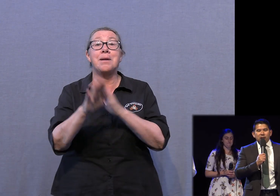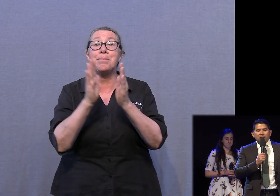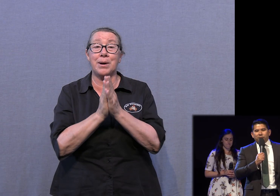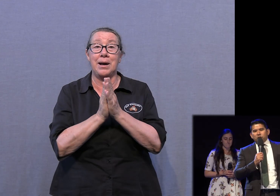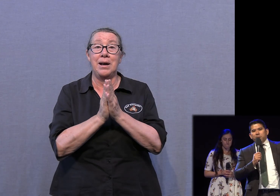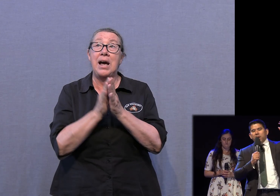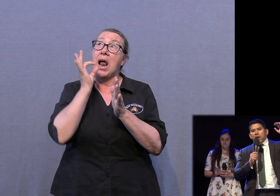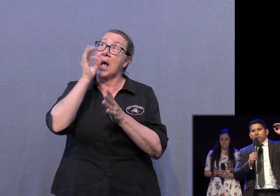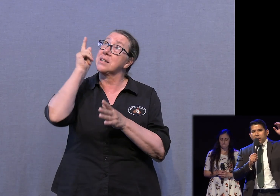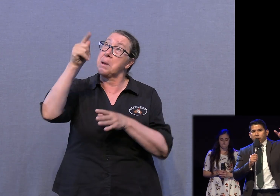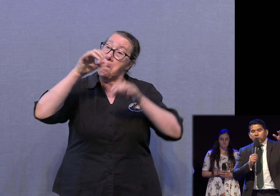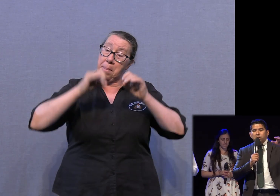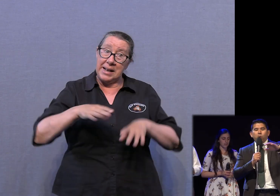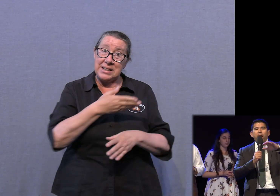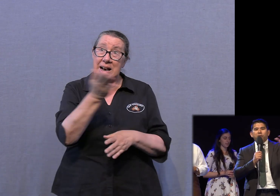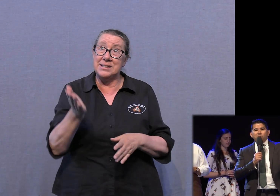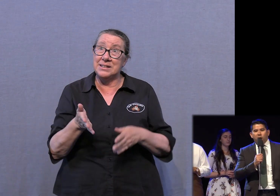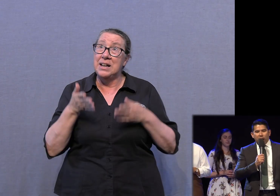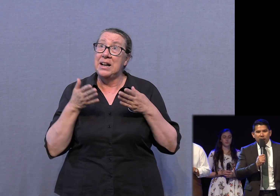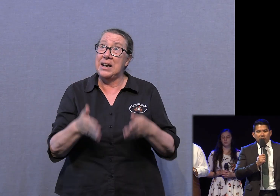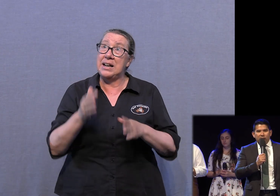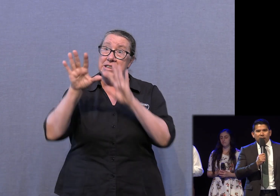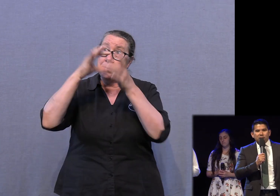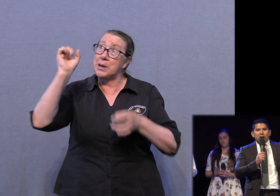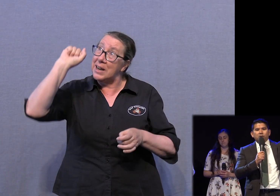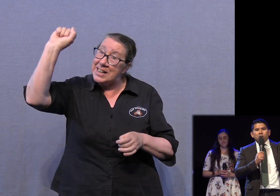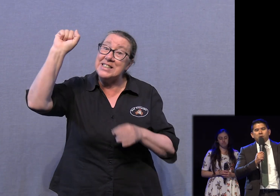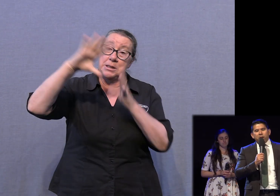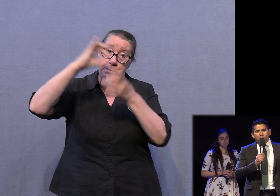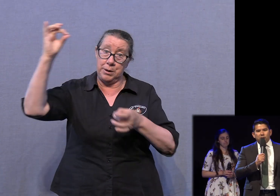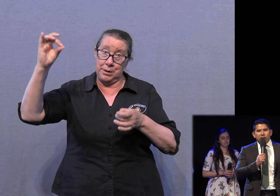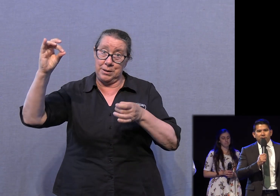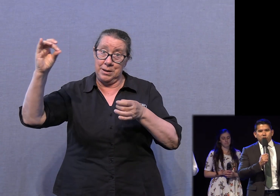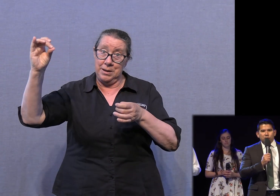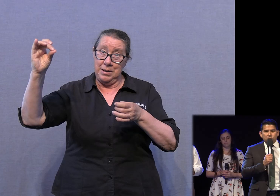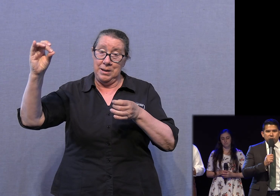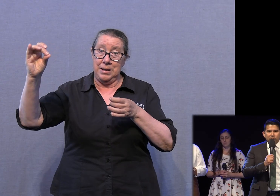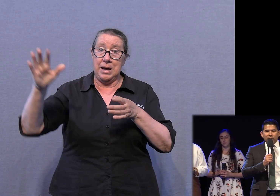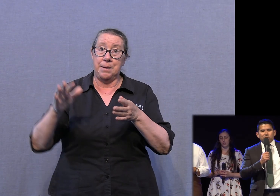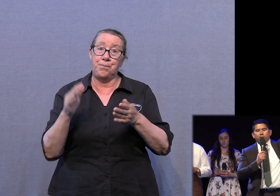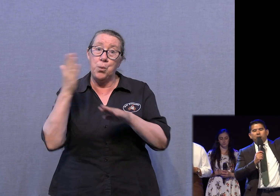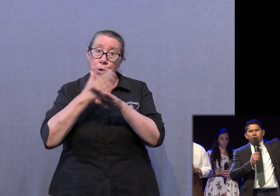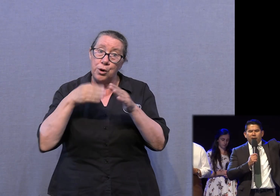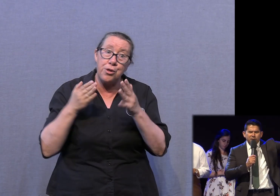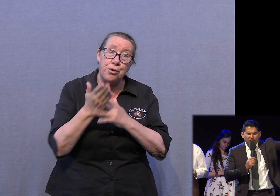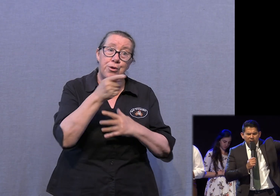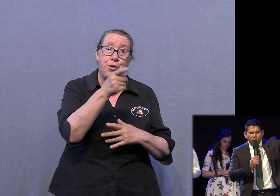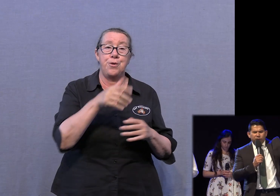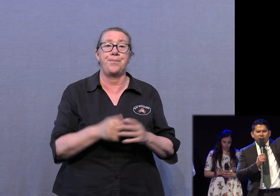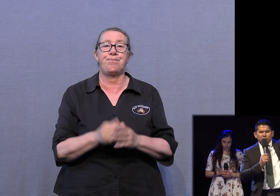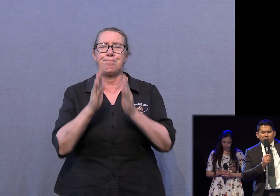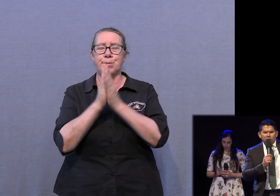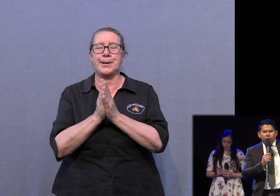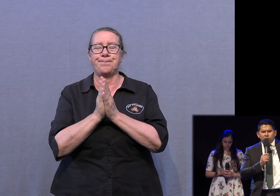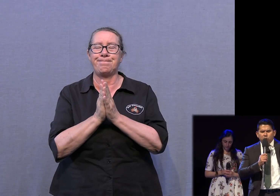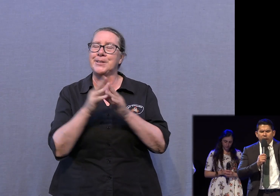us. Let the Spirit of God minister to you wherever you are. And let God do a great work in the church. Let us pray. Father, we